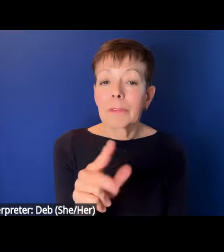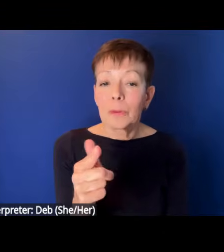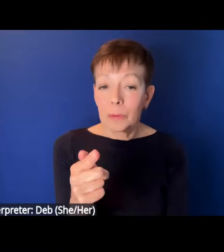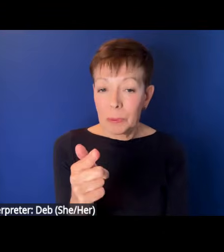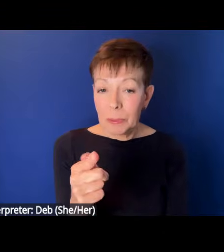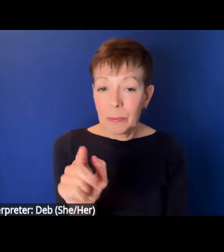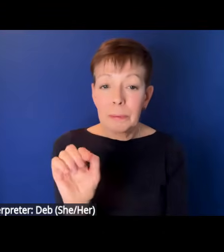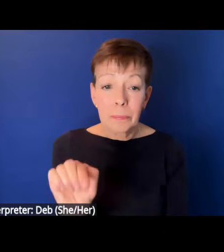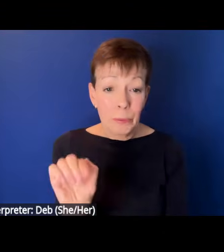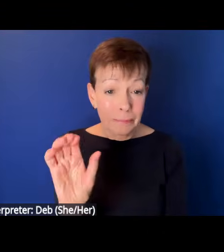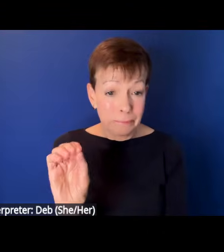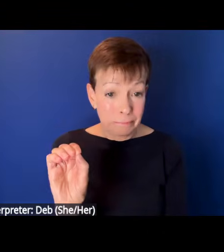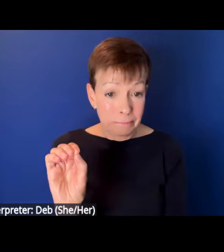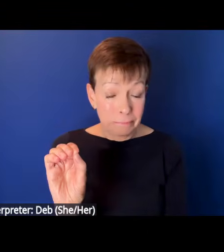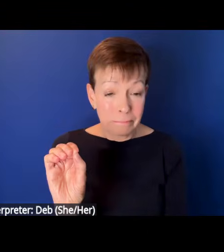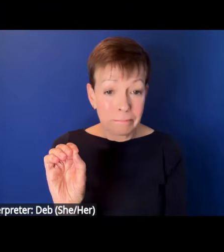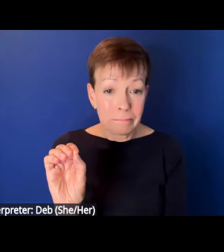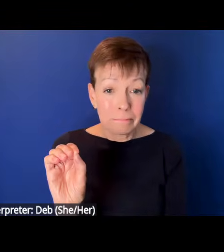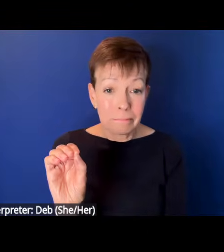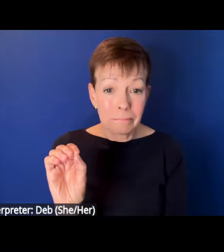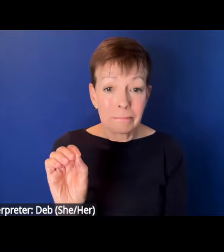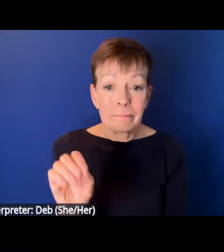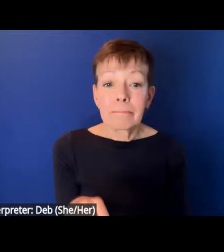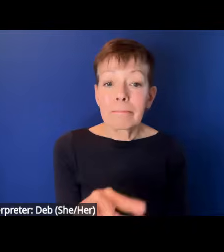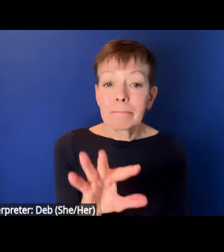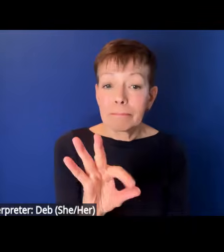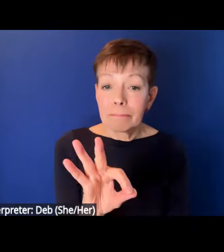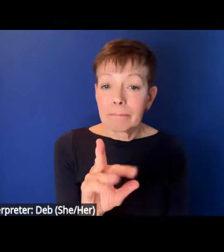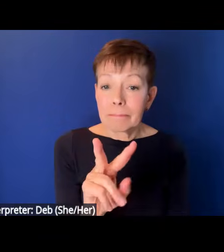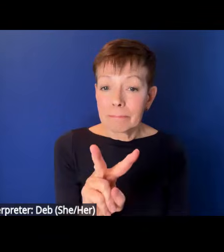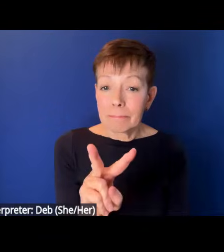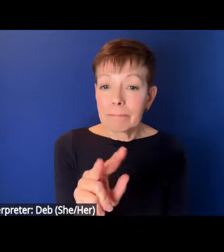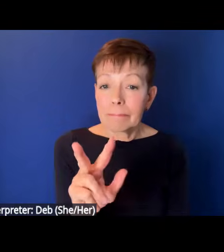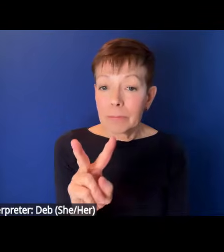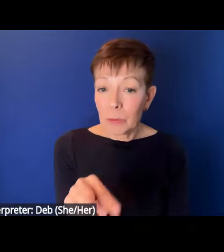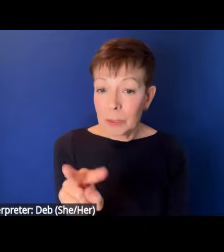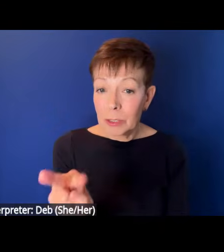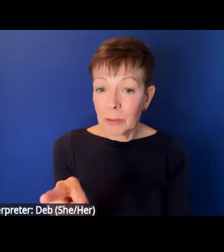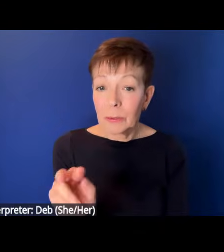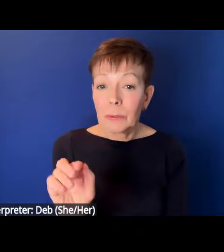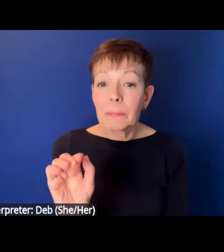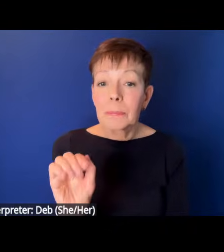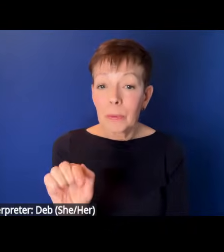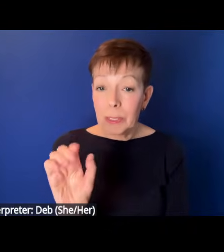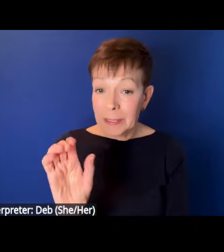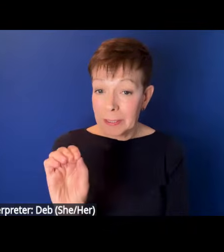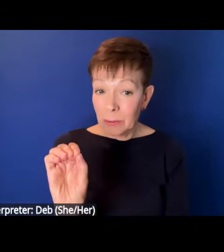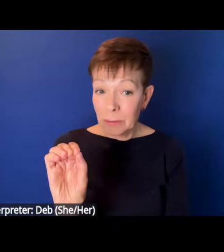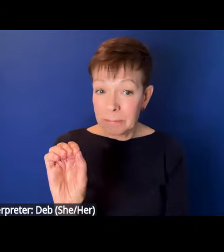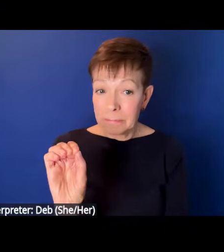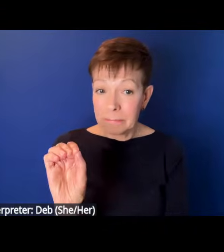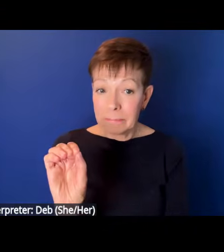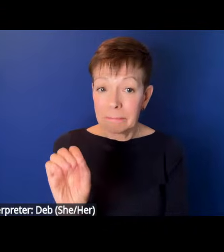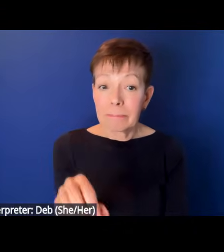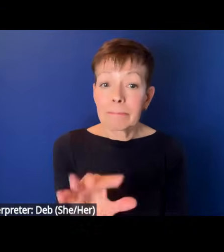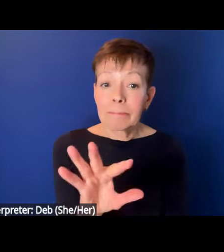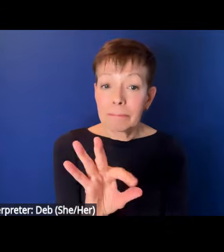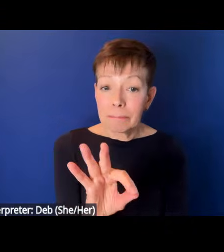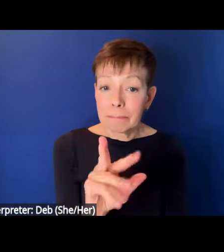9221.0 board administration relationships, bylaw 9222.0 trustee access to information,